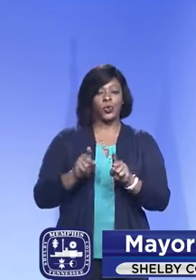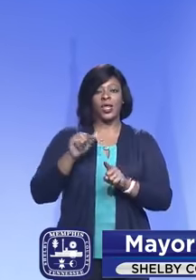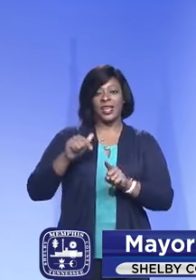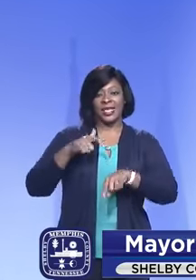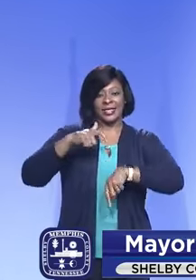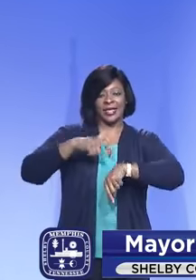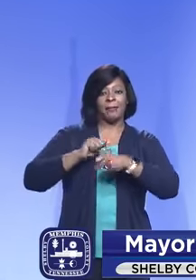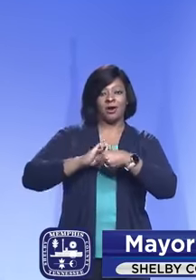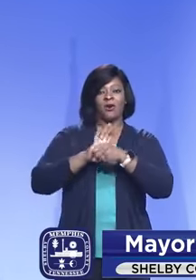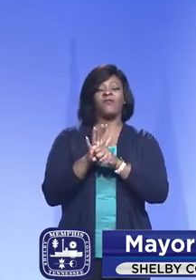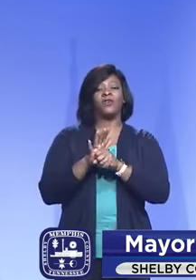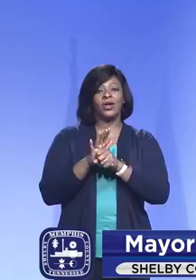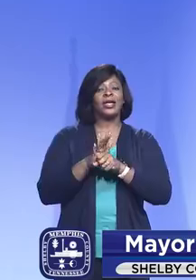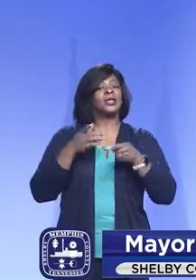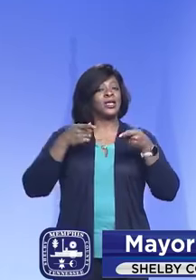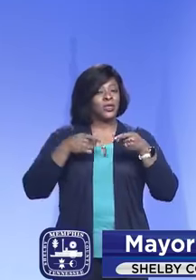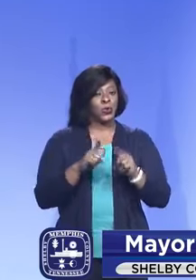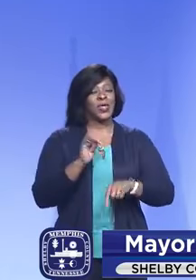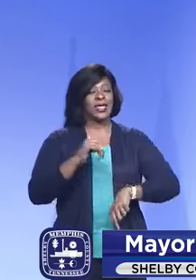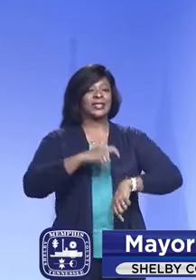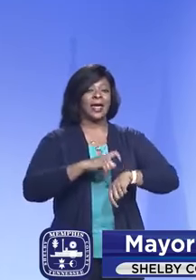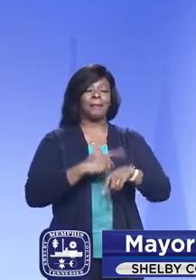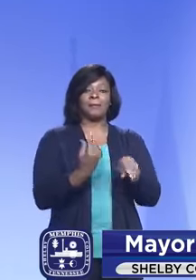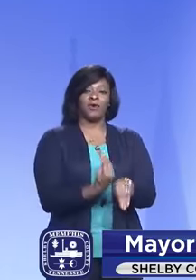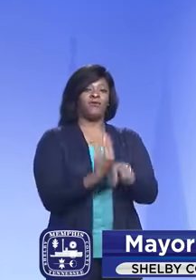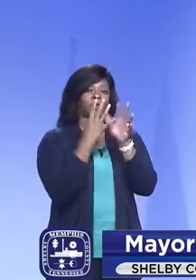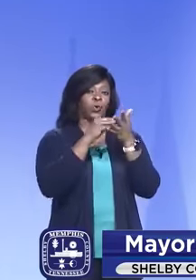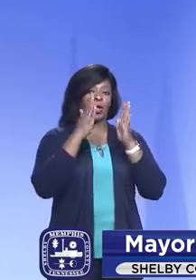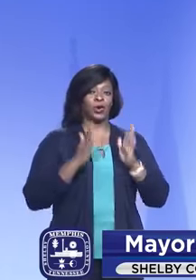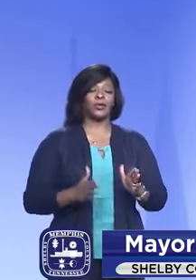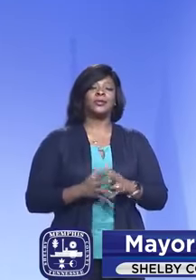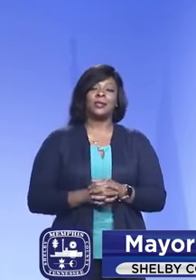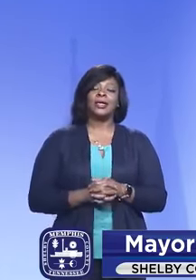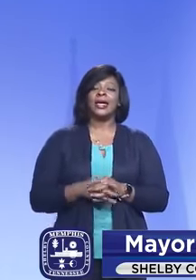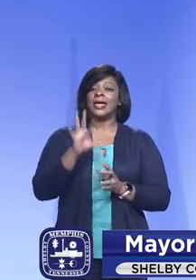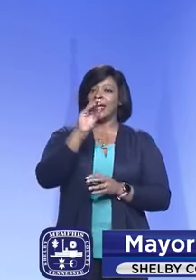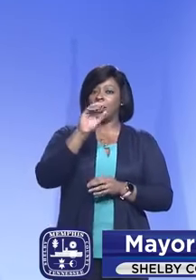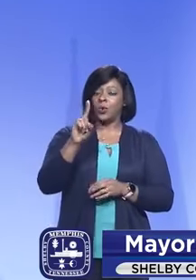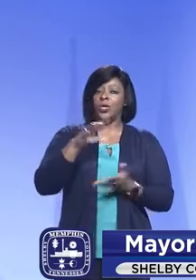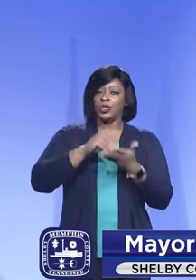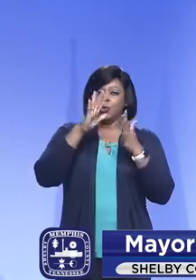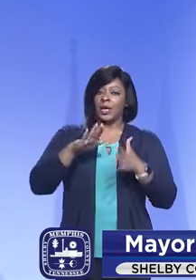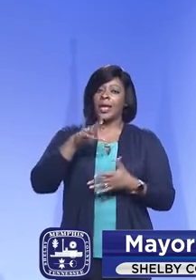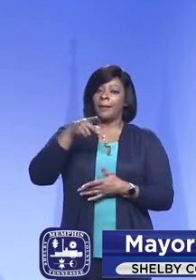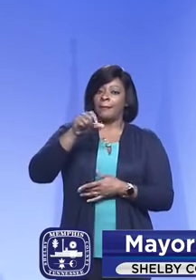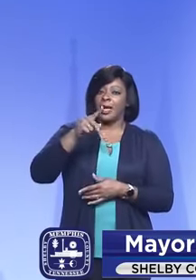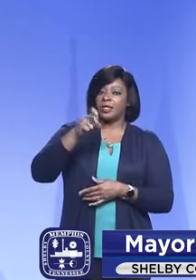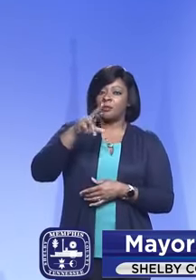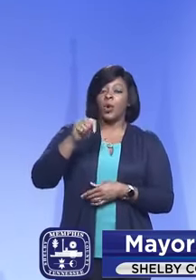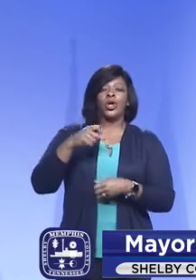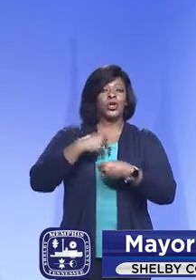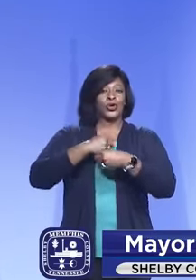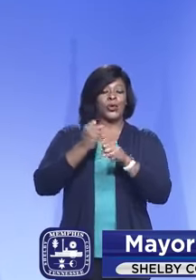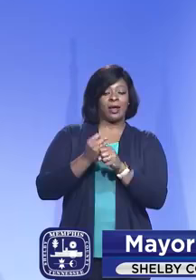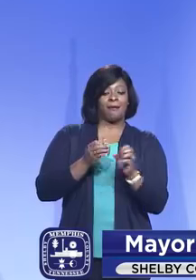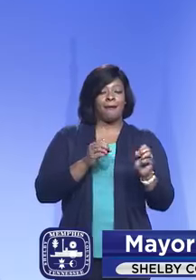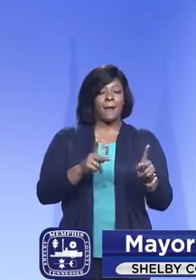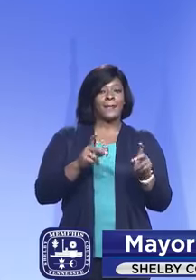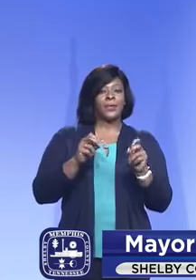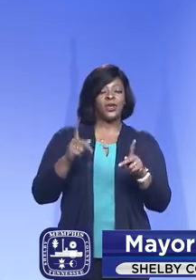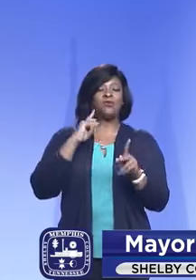era of COVID and even while they may be virtual learners. And so 901 Student Passport creates an opportunity